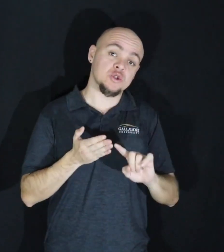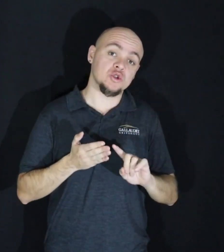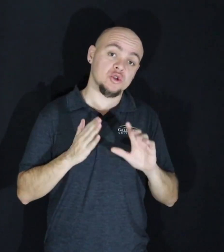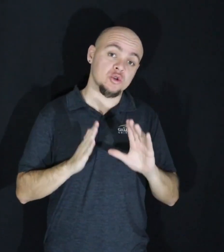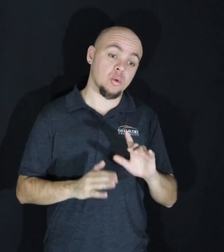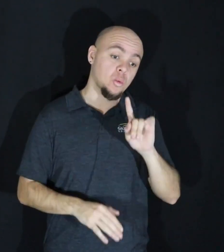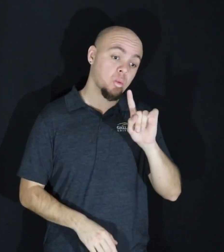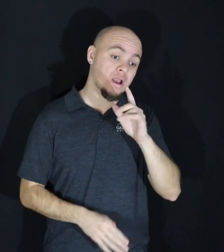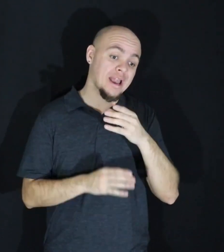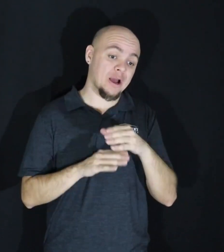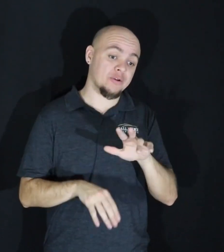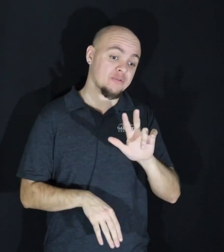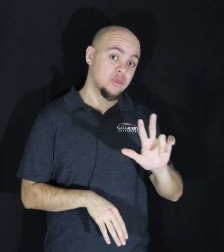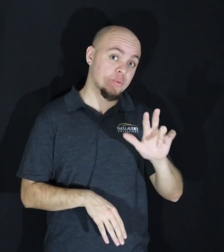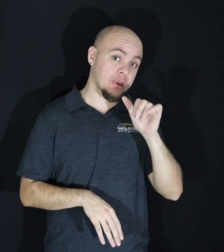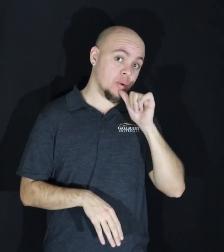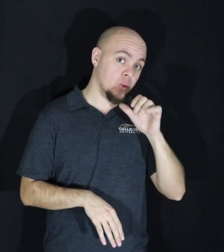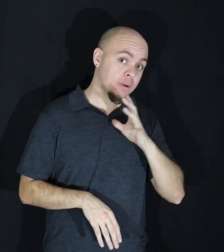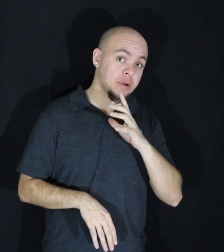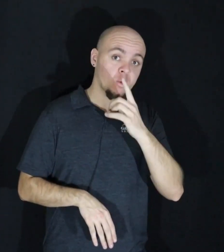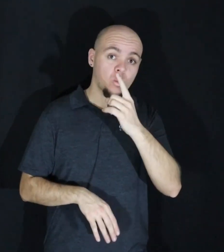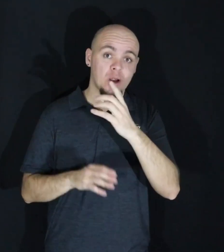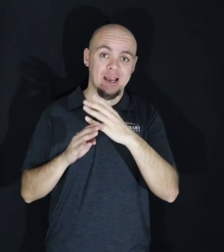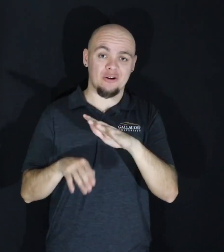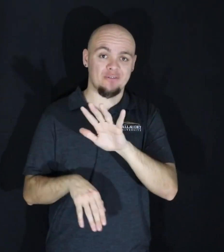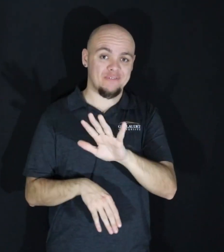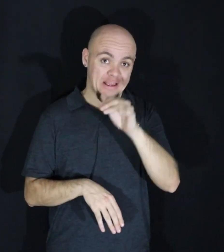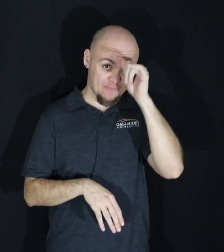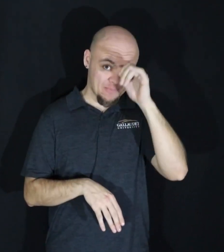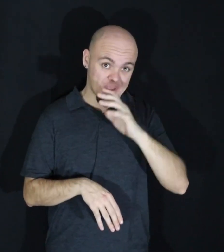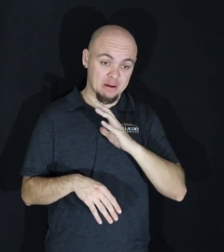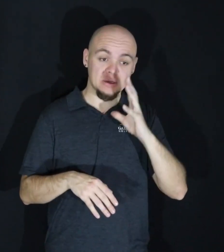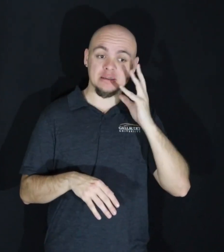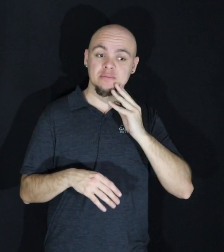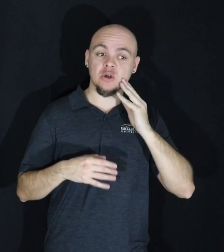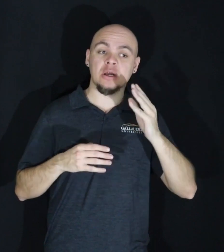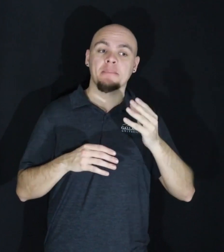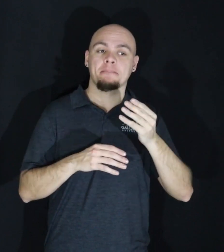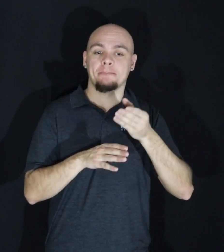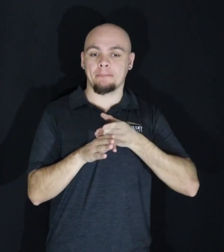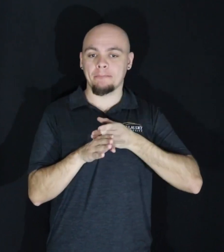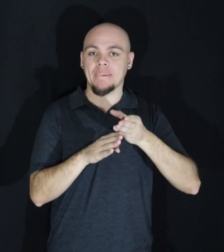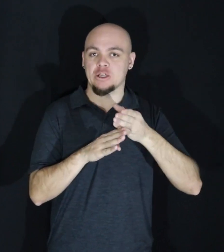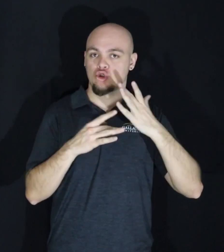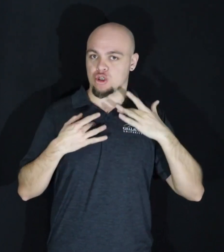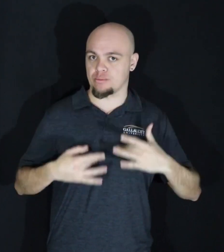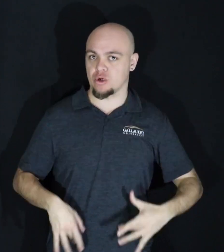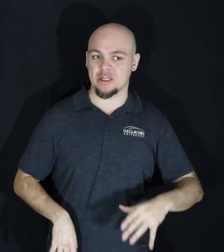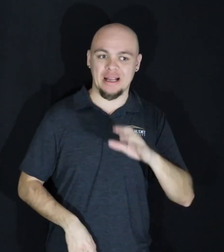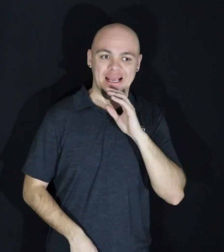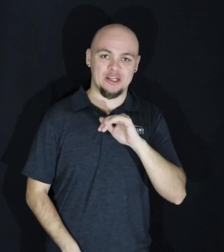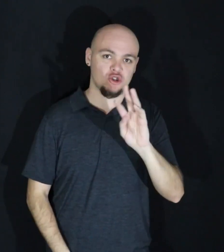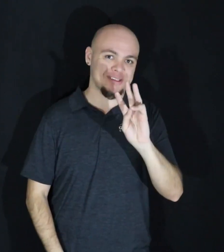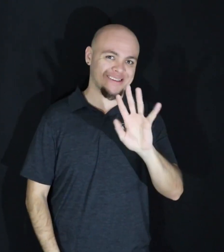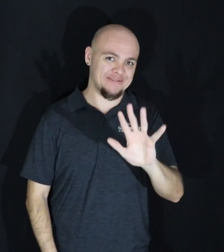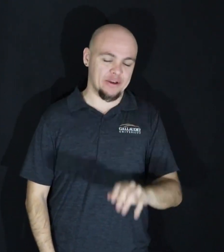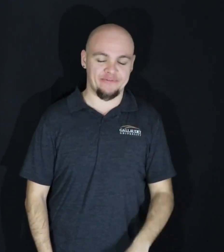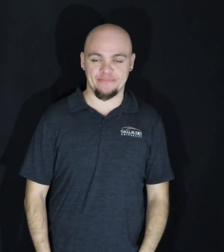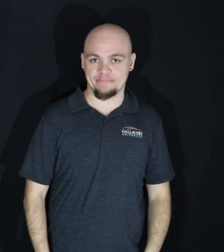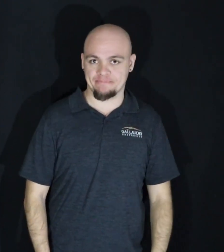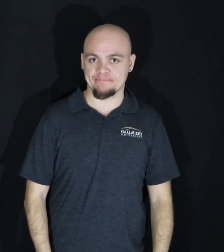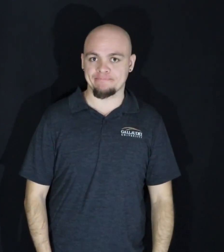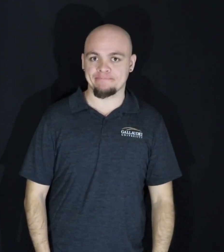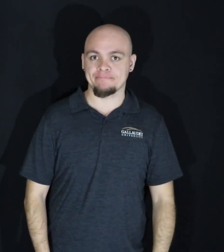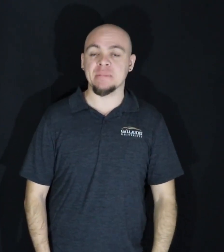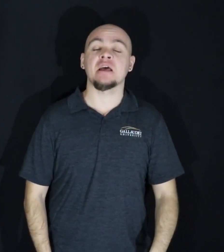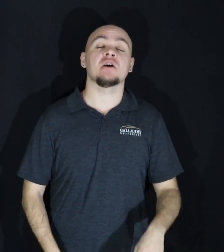about 1 in 3 women and 1 in 5 men will experience major depression by the time they are 65 years old. I